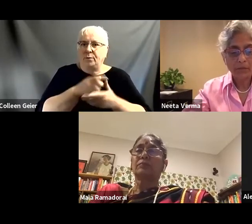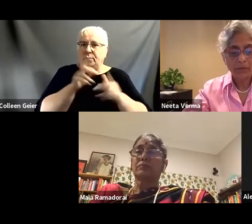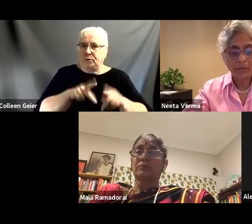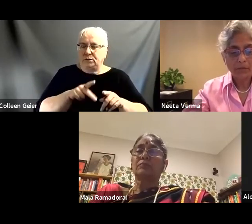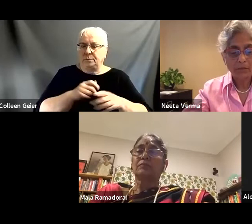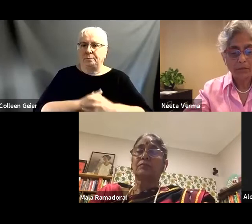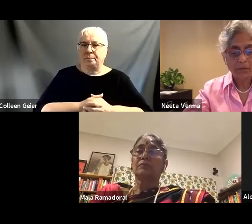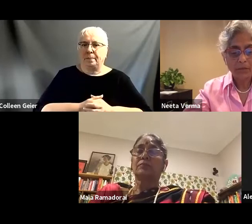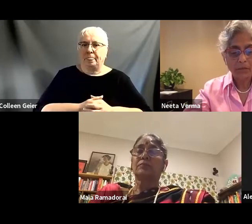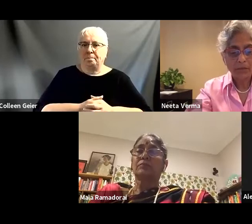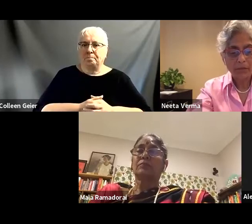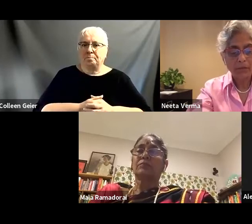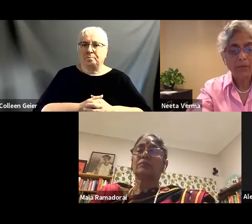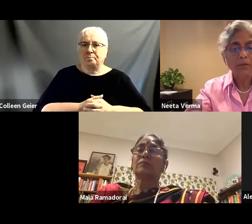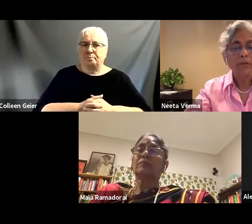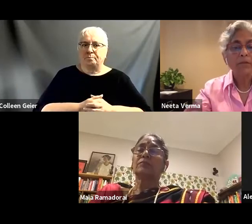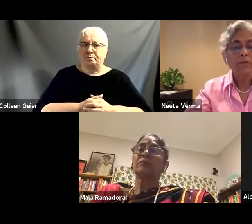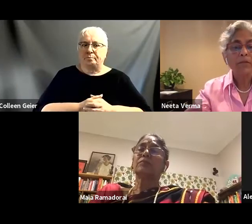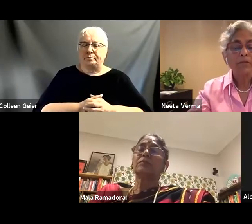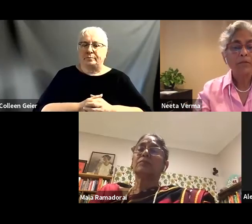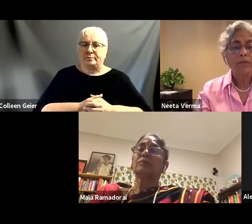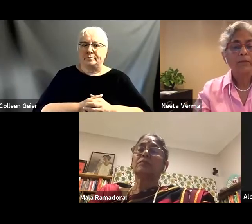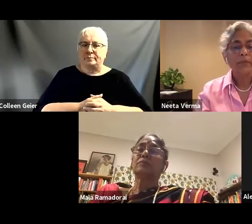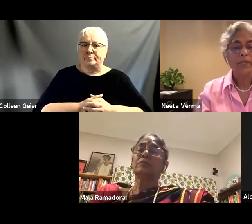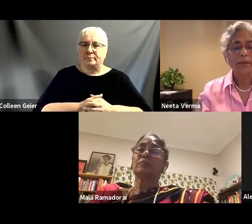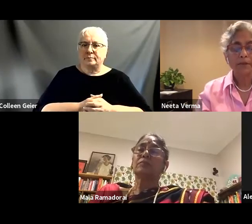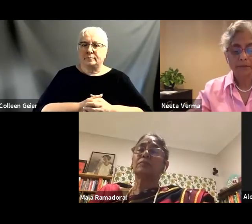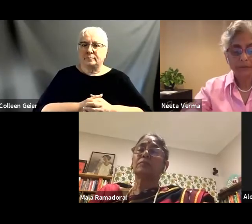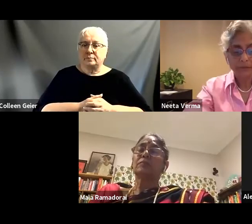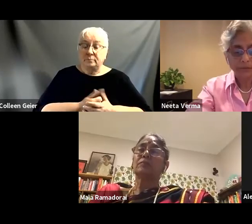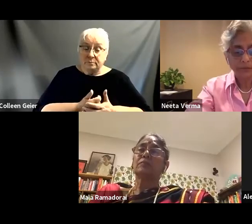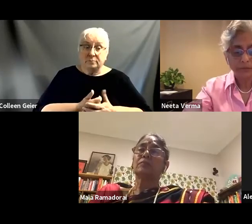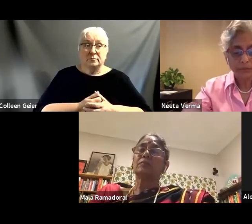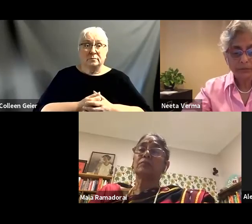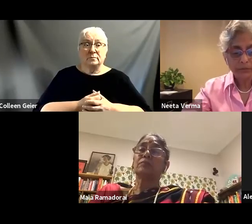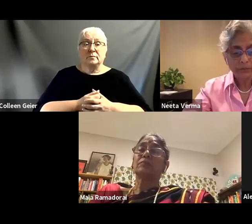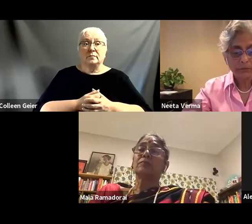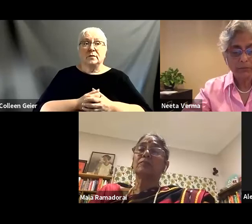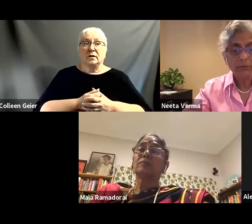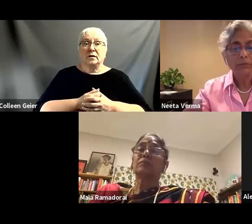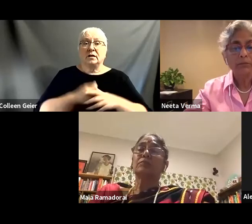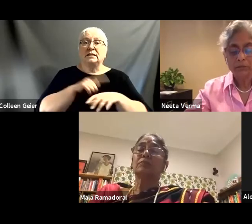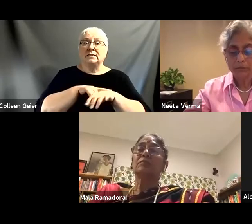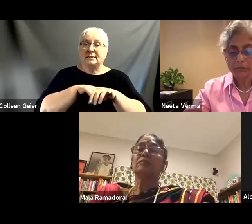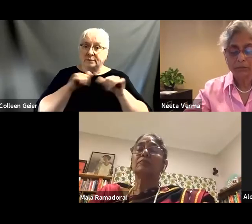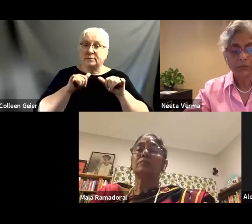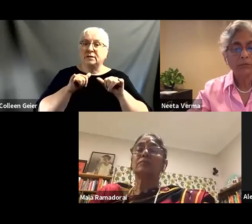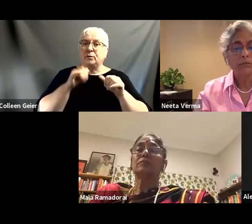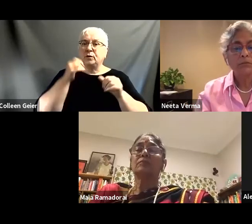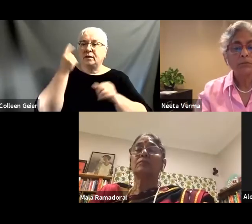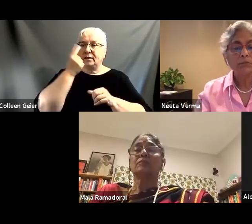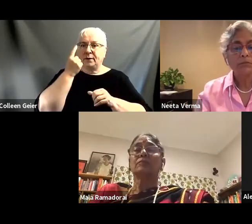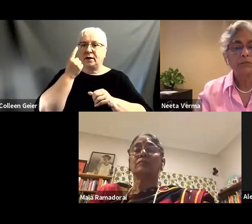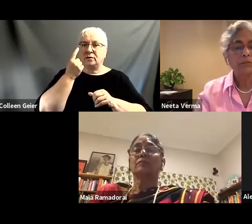challenges. But it's something that should be looked upon in the lens of how can